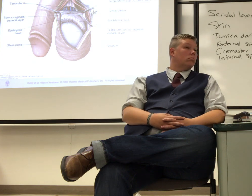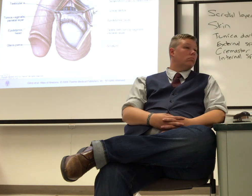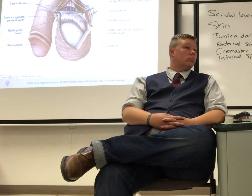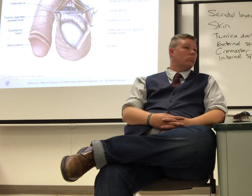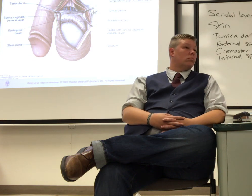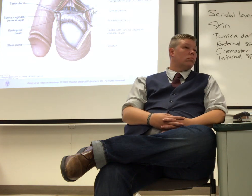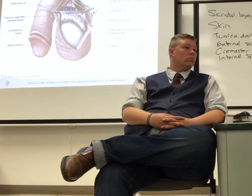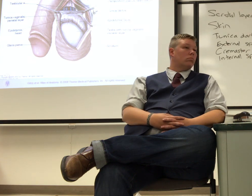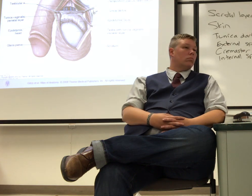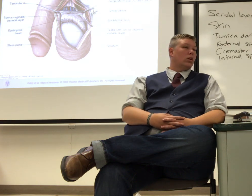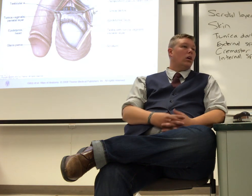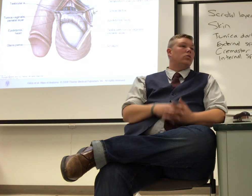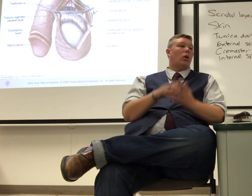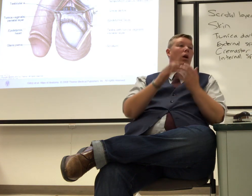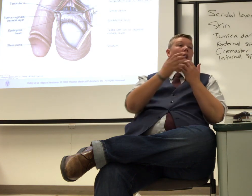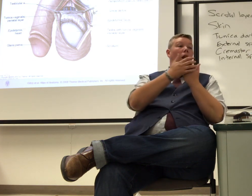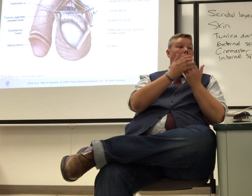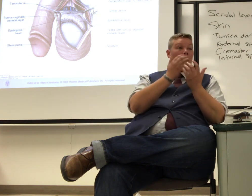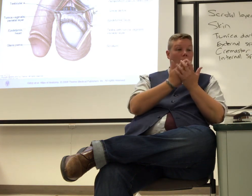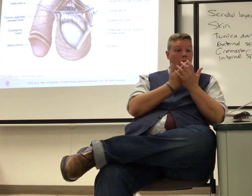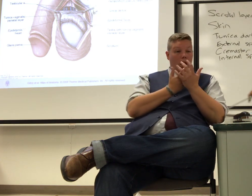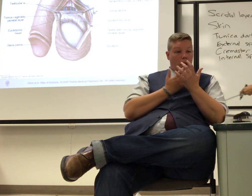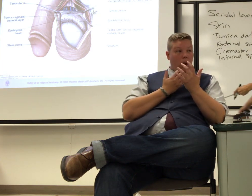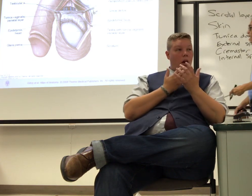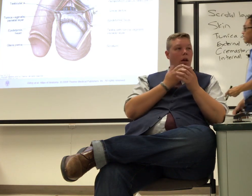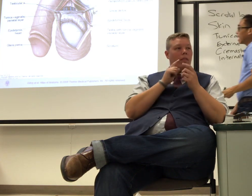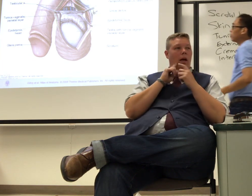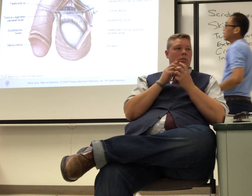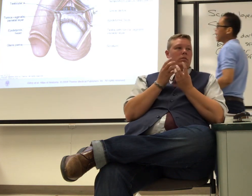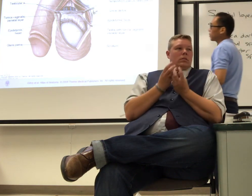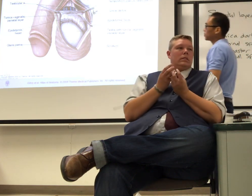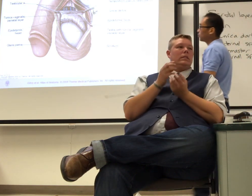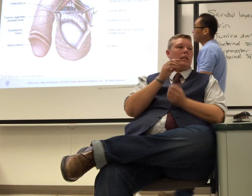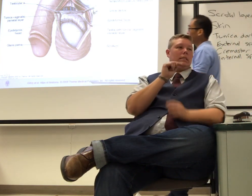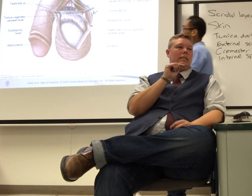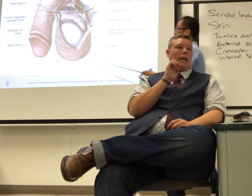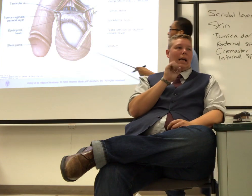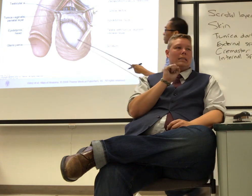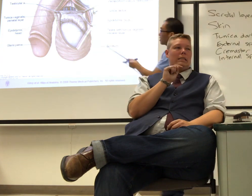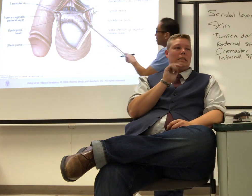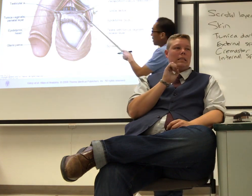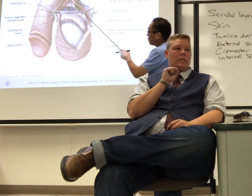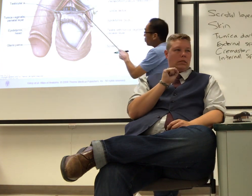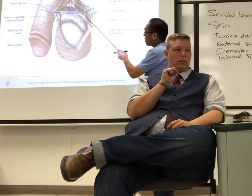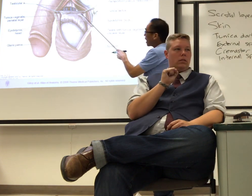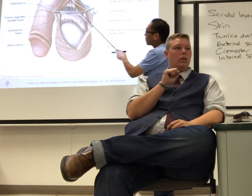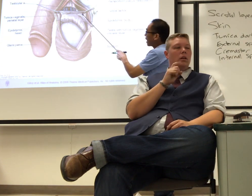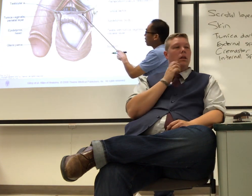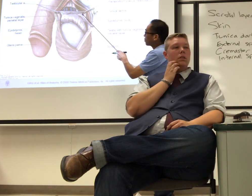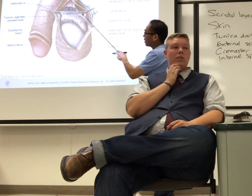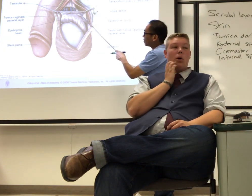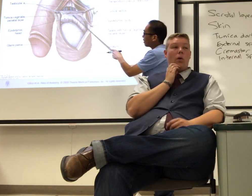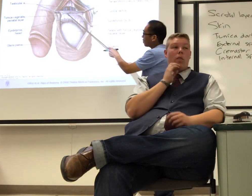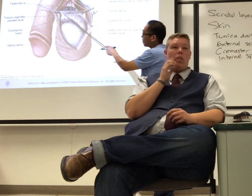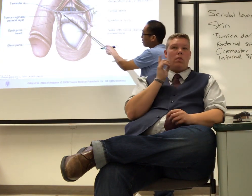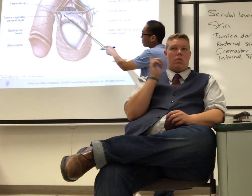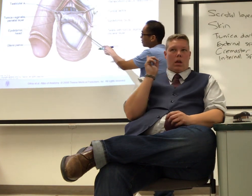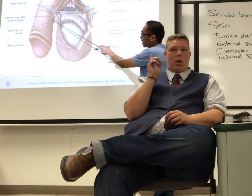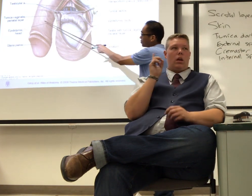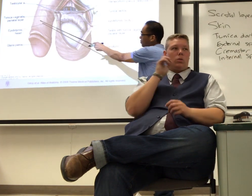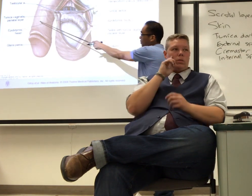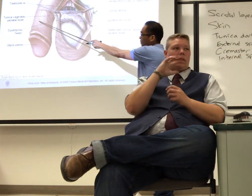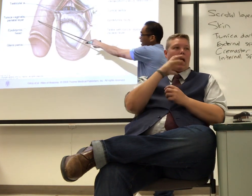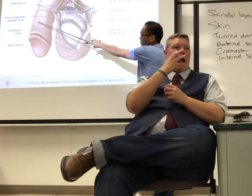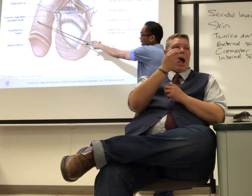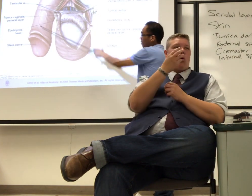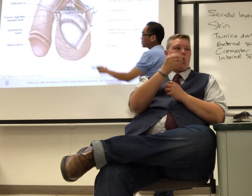Well, now you get down to the testes, and you have that double layer tunica vaginalis. They pull back the outer layer there. So